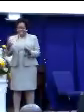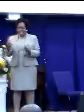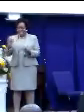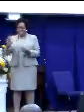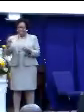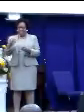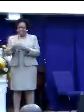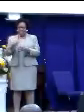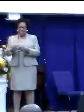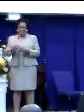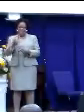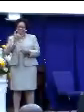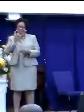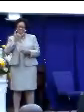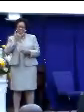Uh-oh. Oh,